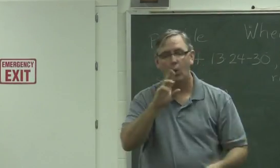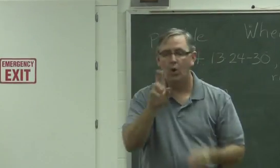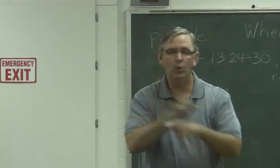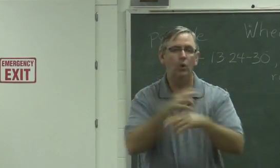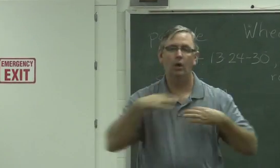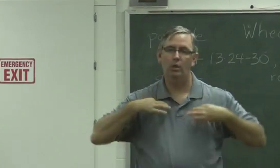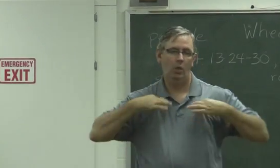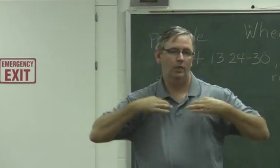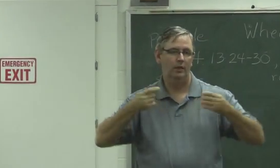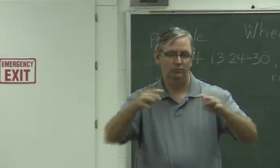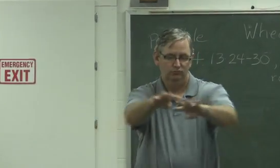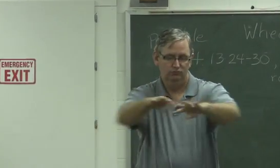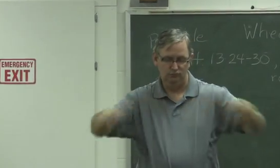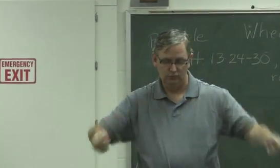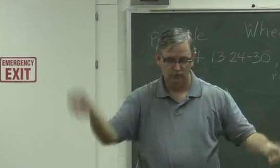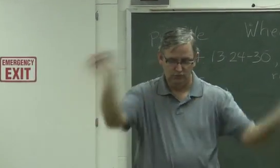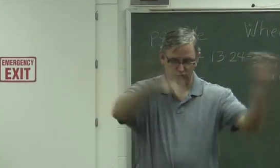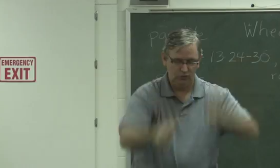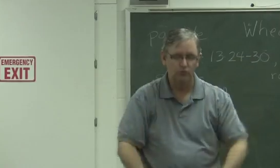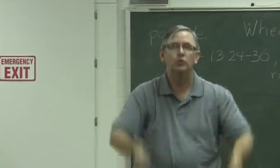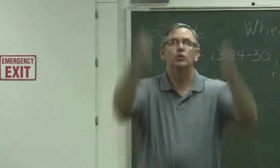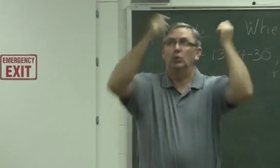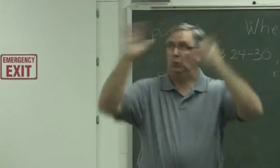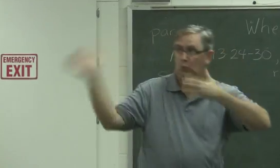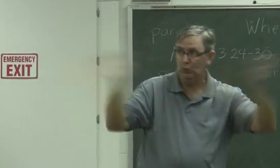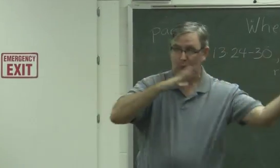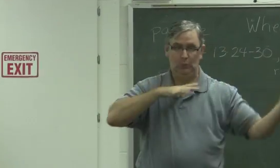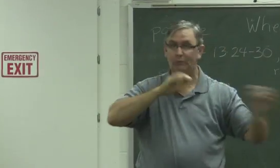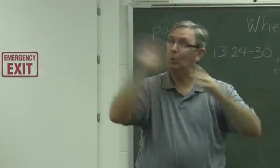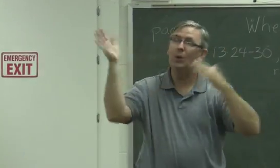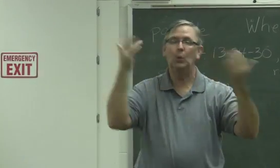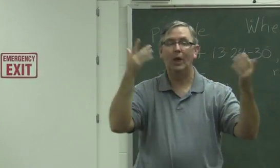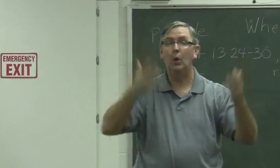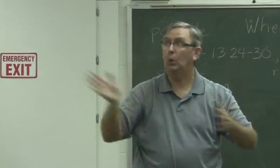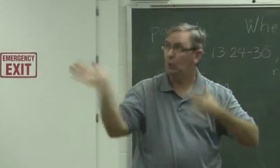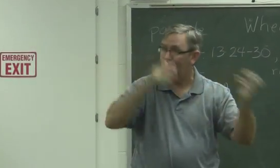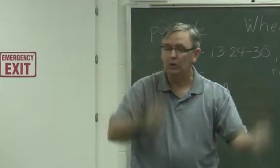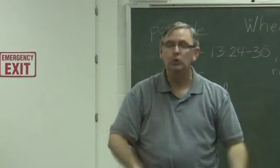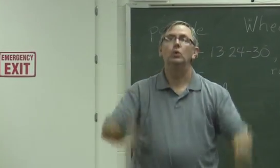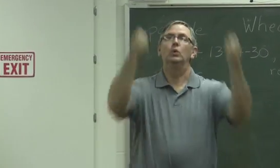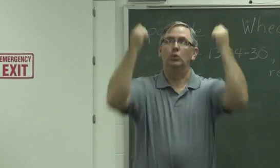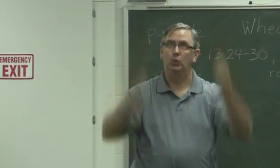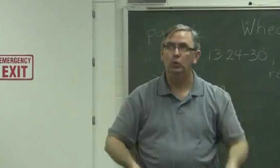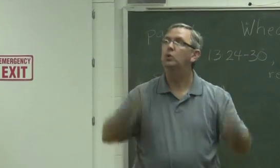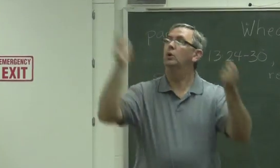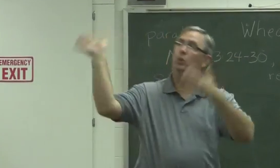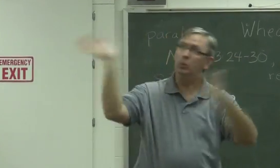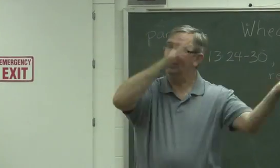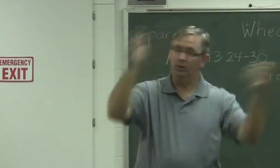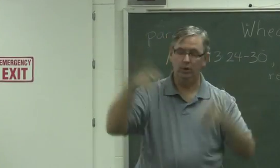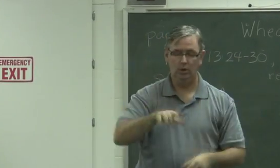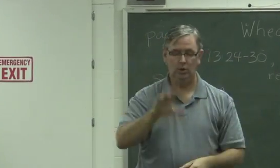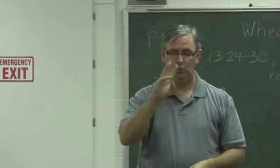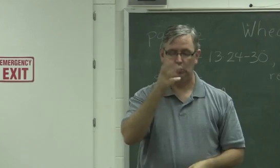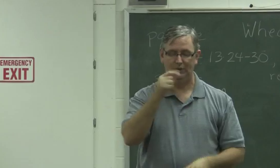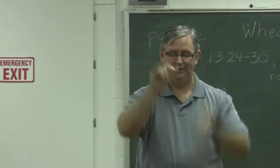chaff? Sometimes they use clothing, sometimes they use a machine, sometimes they use the wind. When it's windy, of course, they'll use the wind.